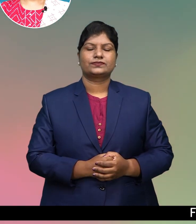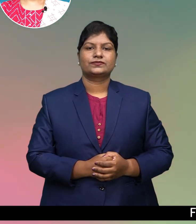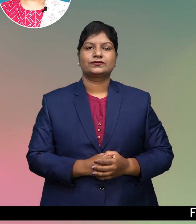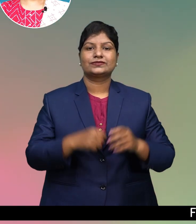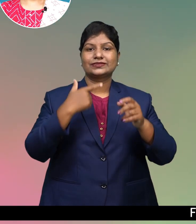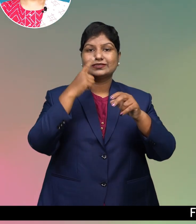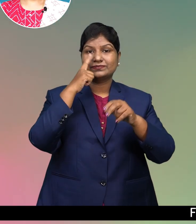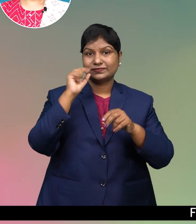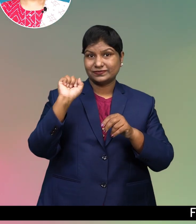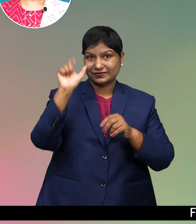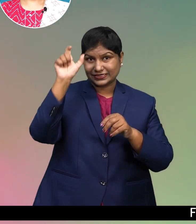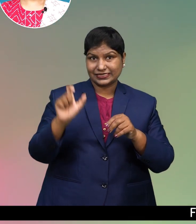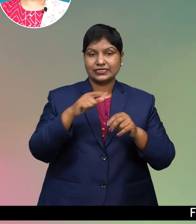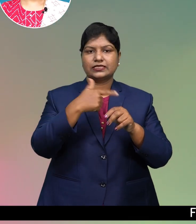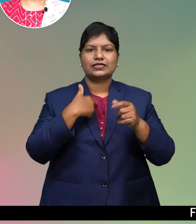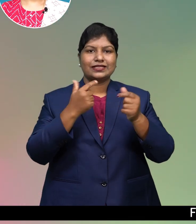fallopian tubes,